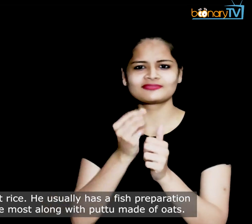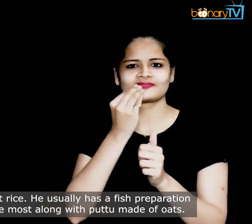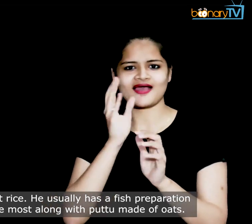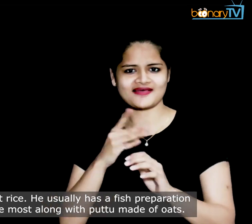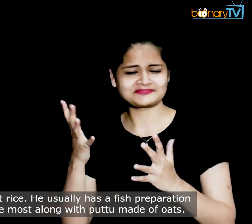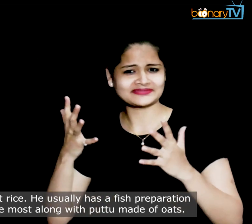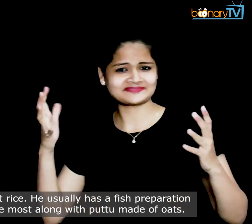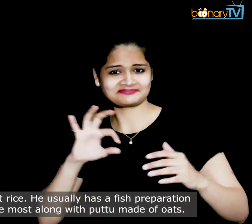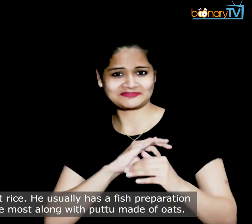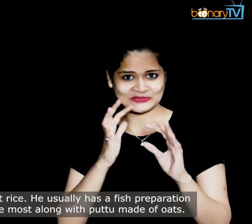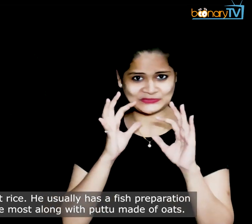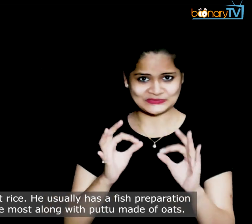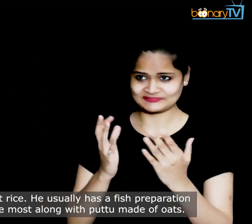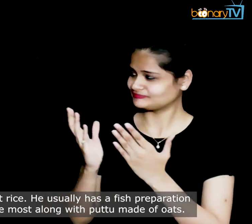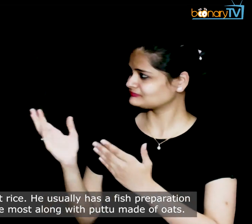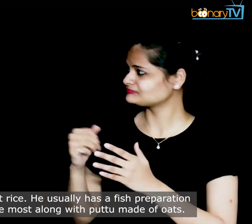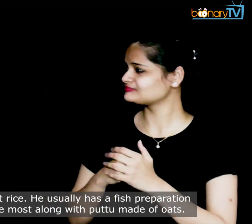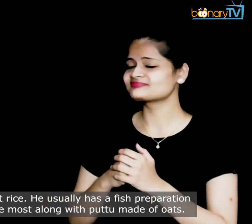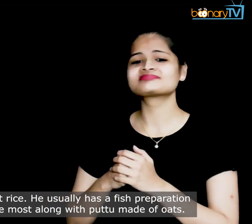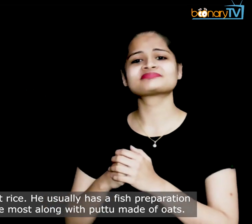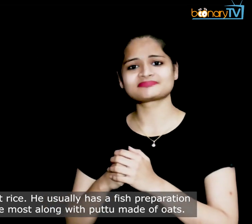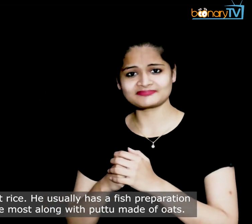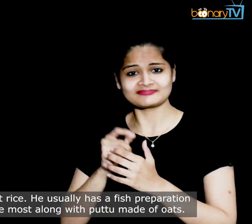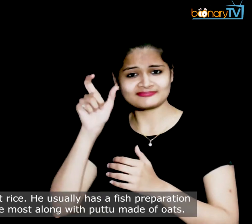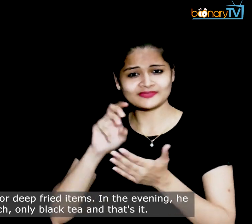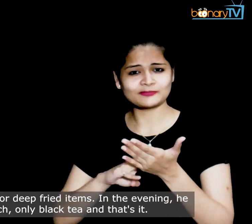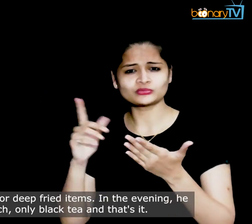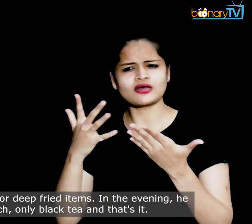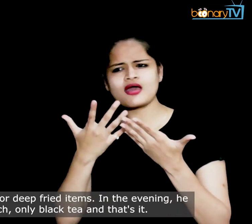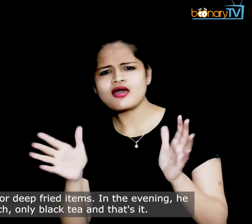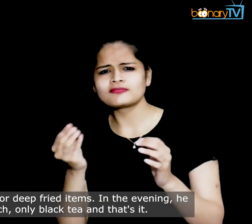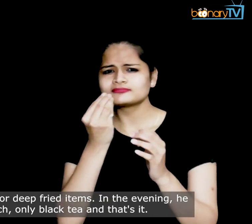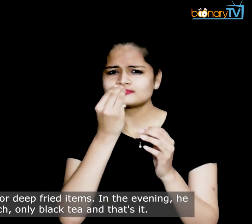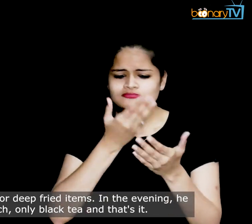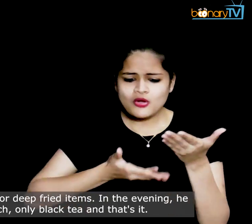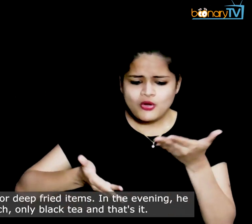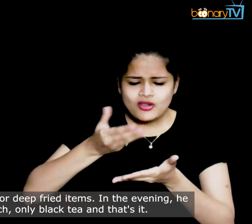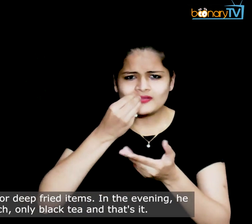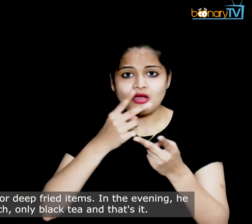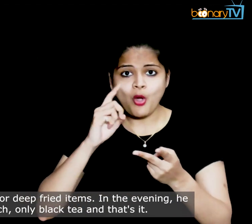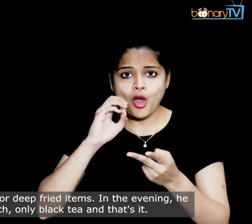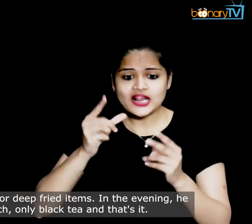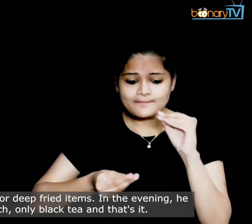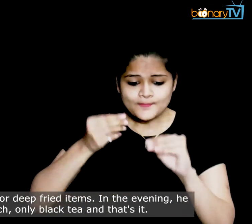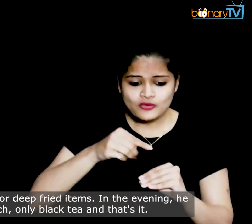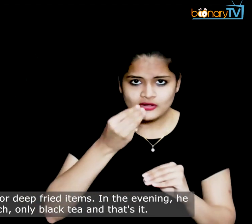he doesn't eat any oily or deep fried items